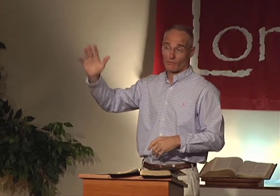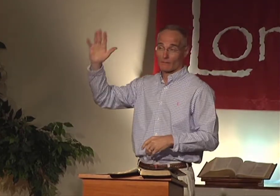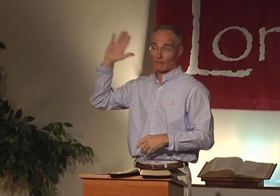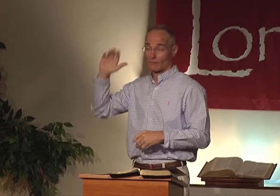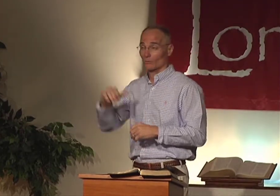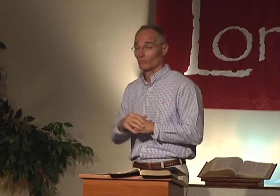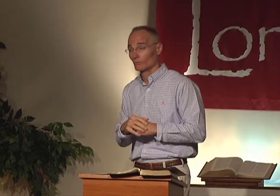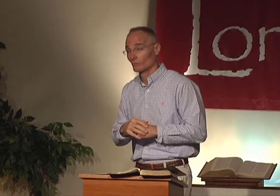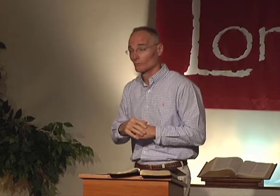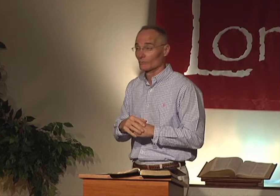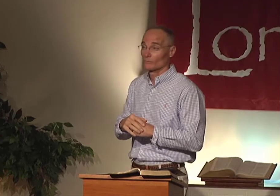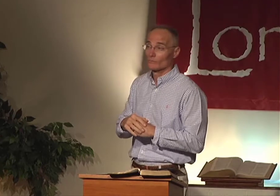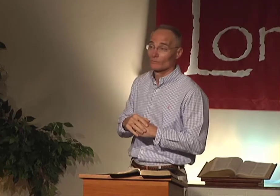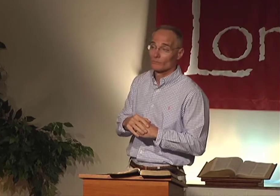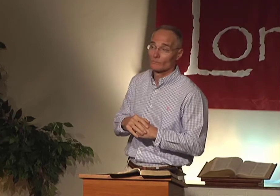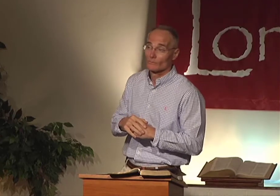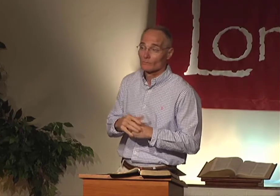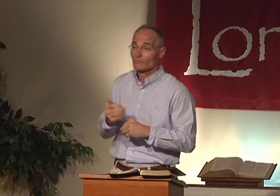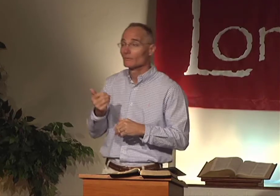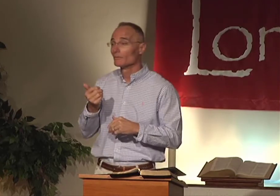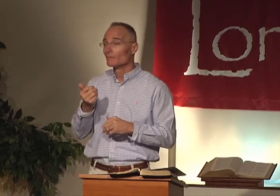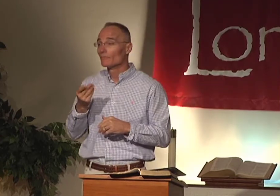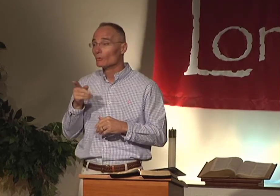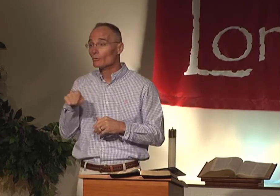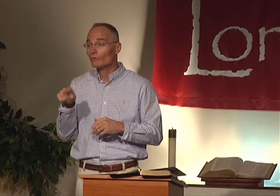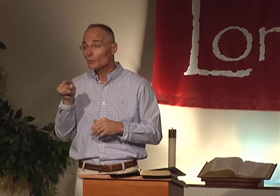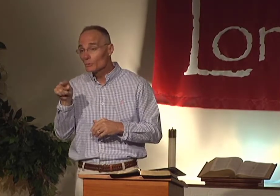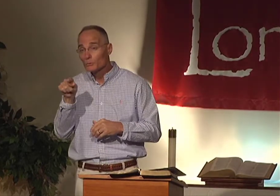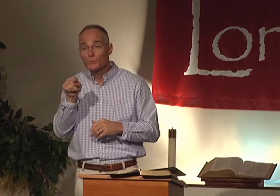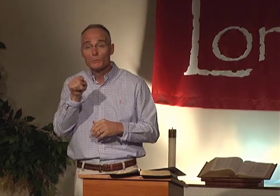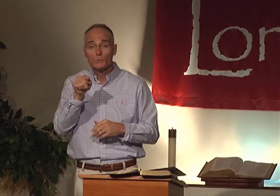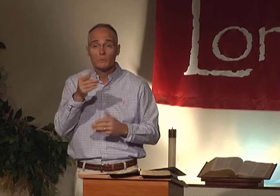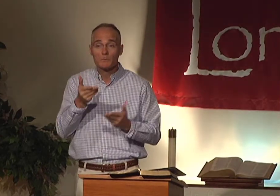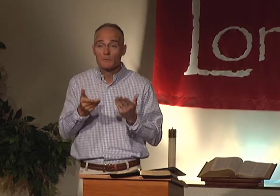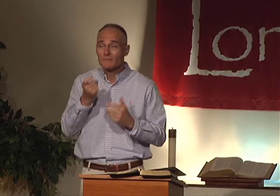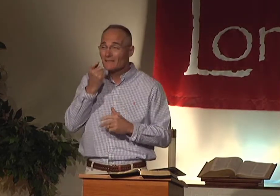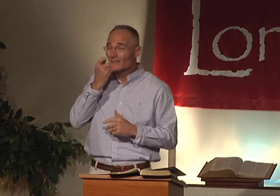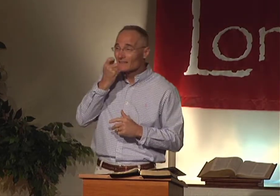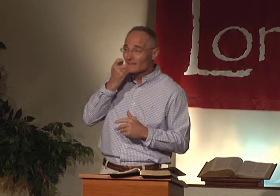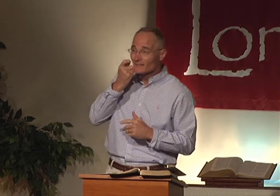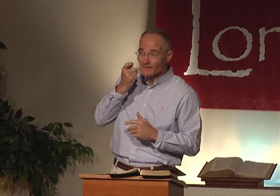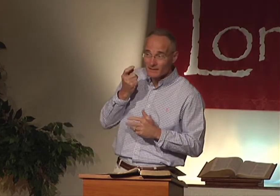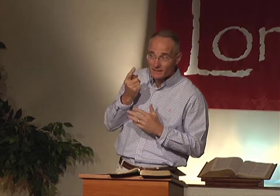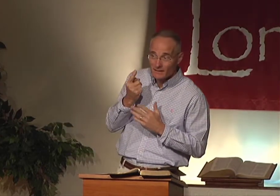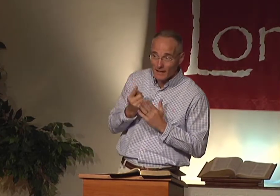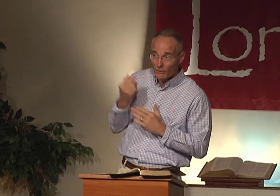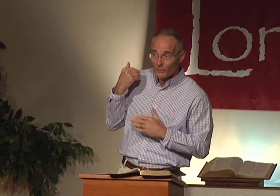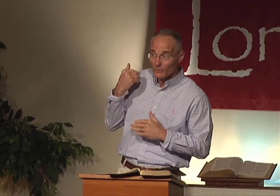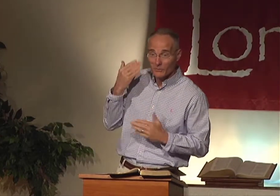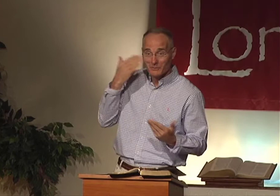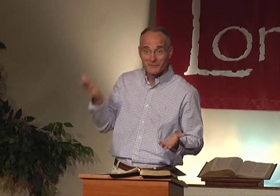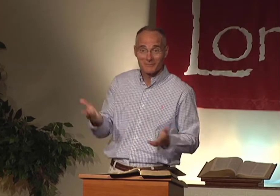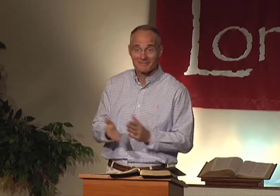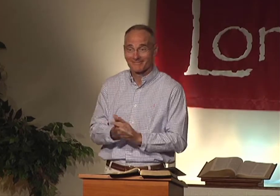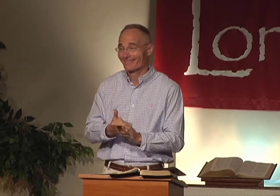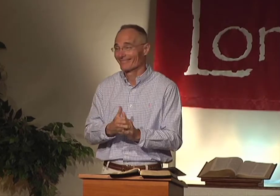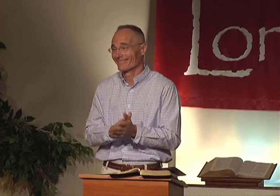Some of you was probably a long time ago. A few of you, maybe it was more recent, like maybe it's been an hour